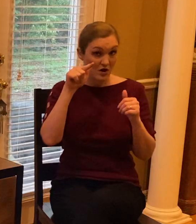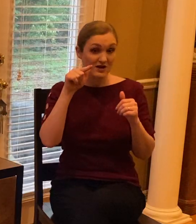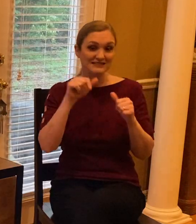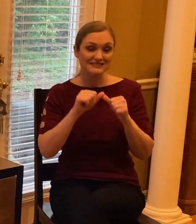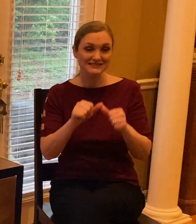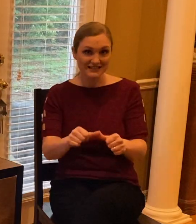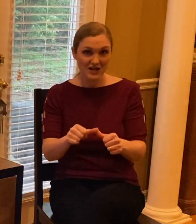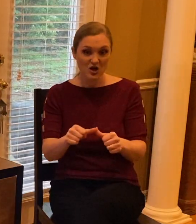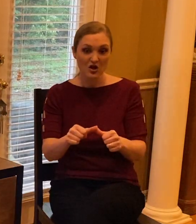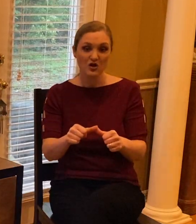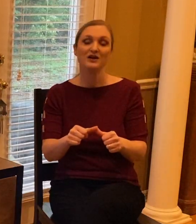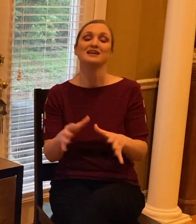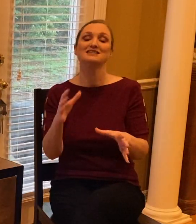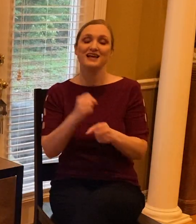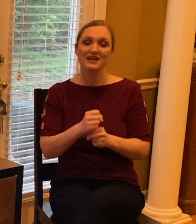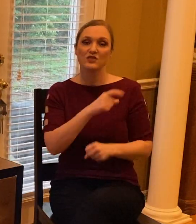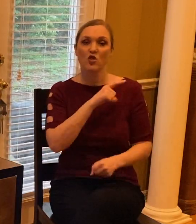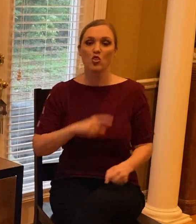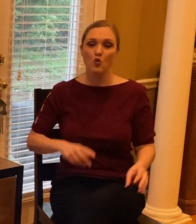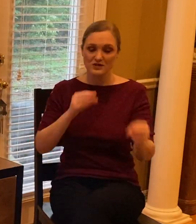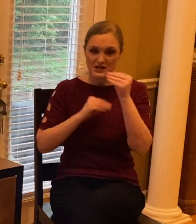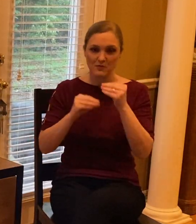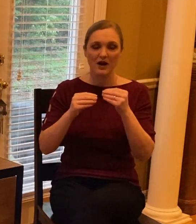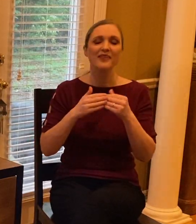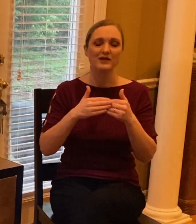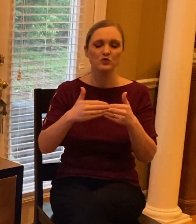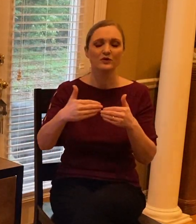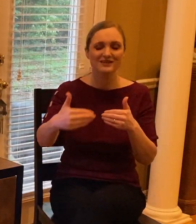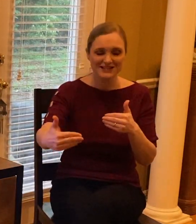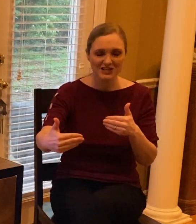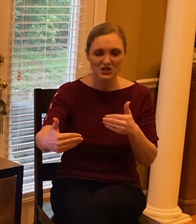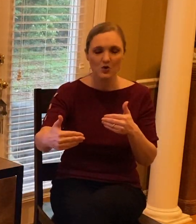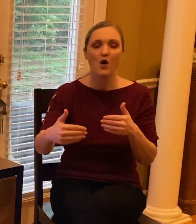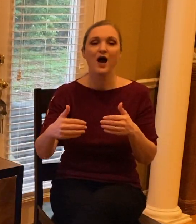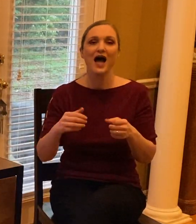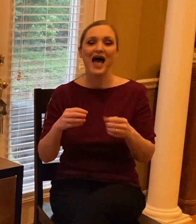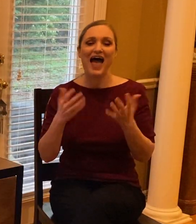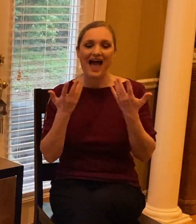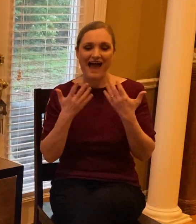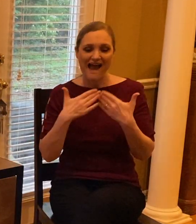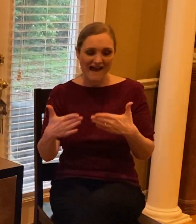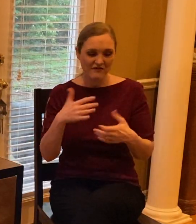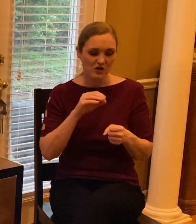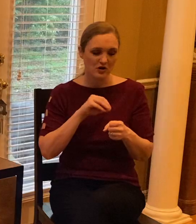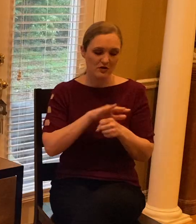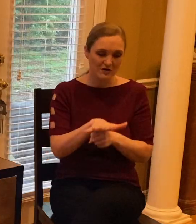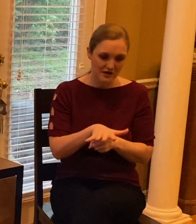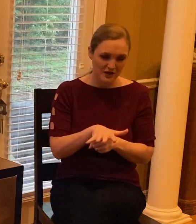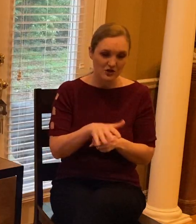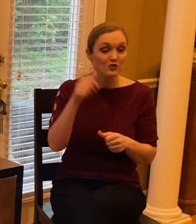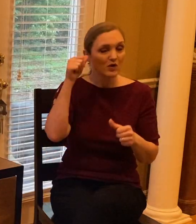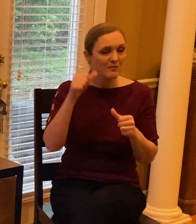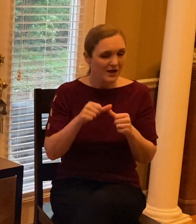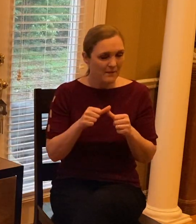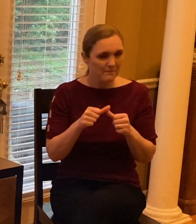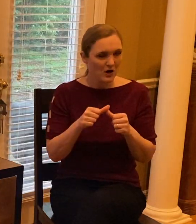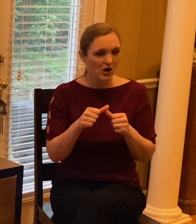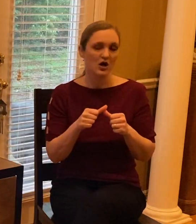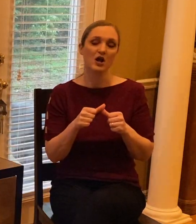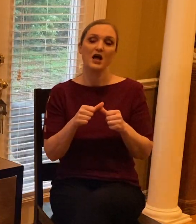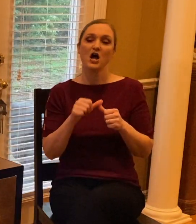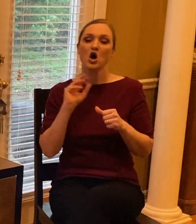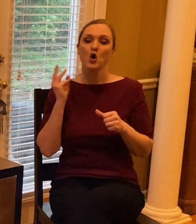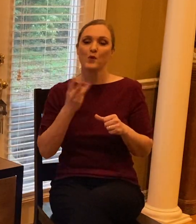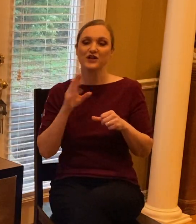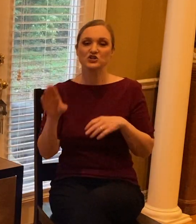most of that, and you will continue to do that when we're back together, to remember, not just to kind of casually go through this as something that we do every